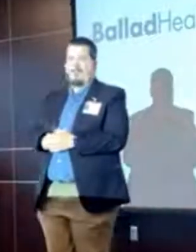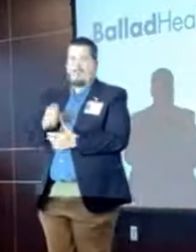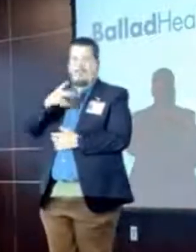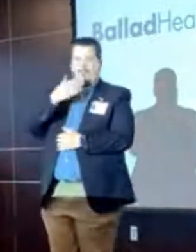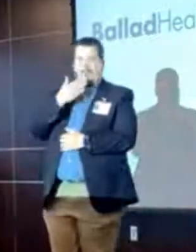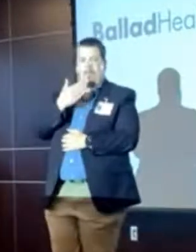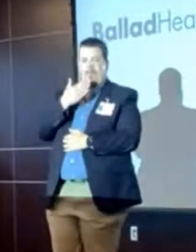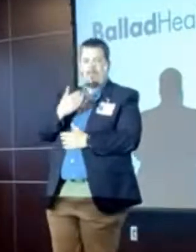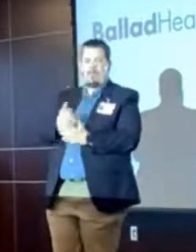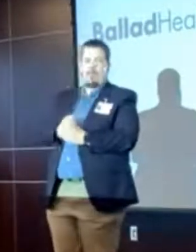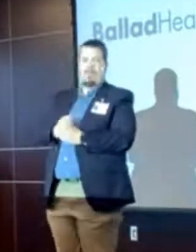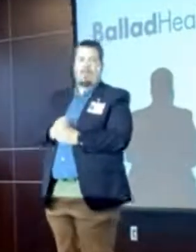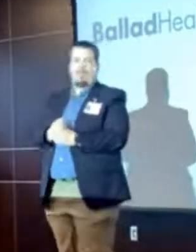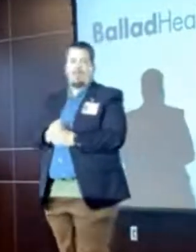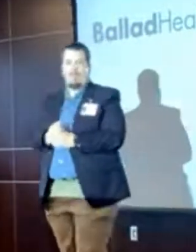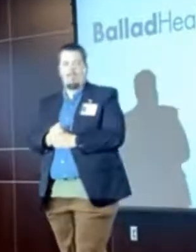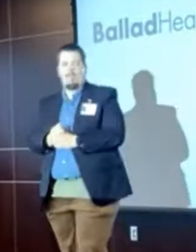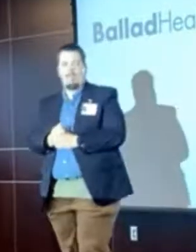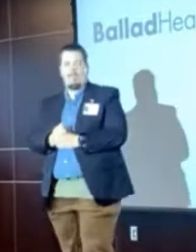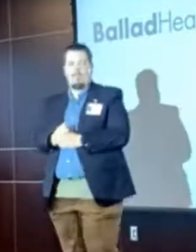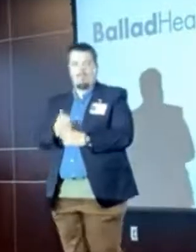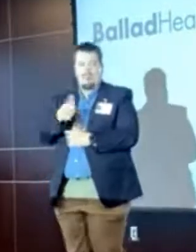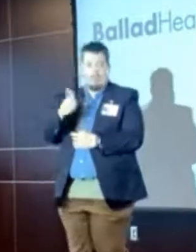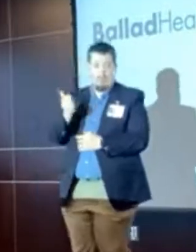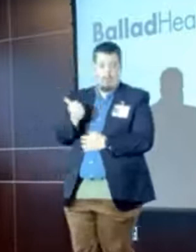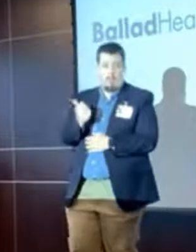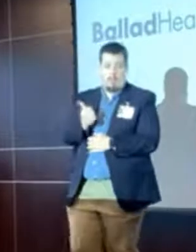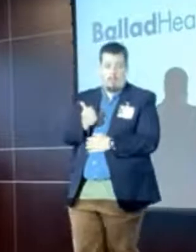Thank you. Thank you, Richard. Okay. Richard, anything else?